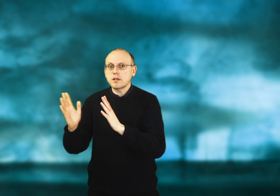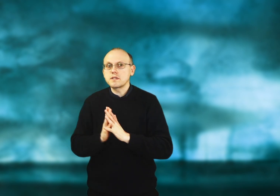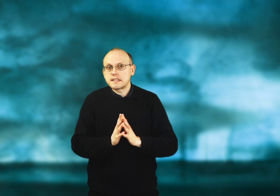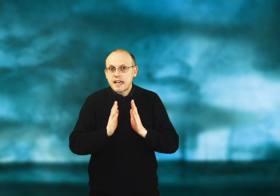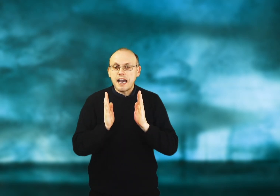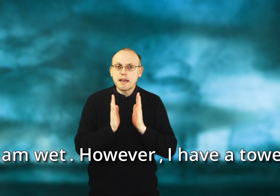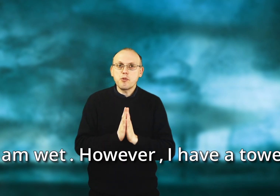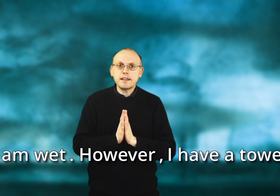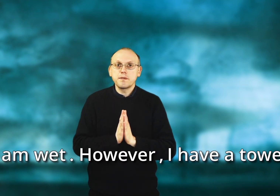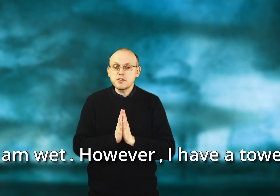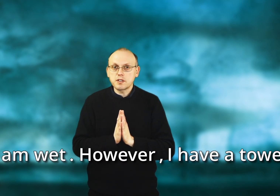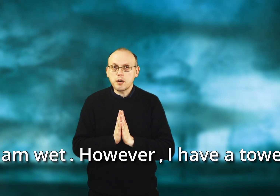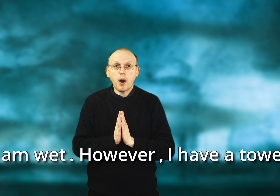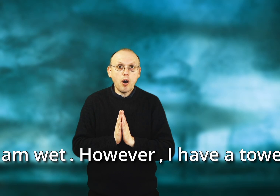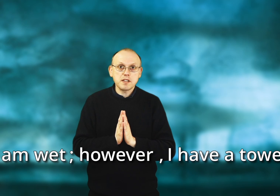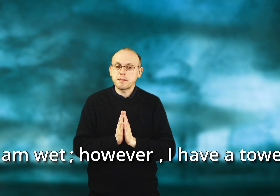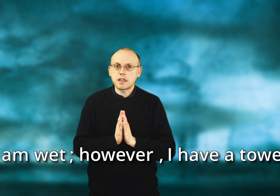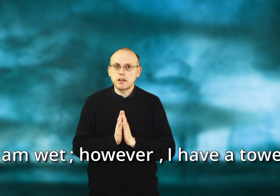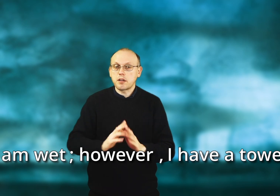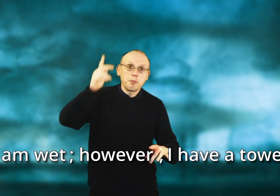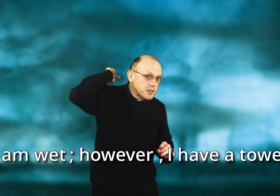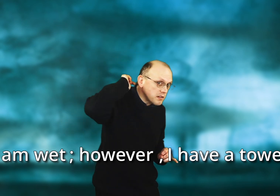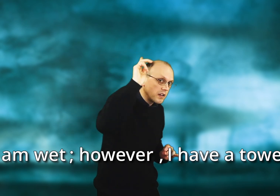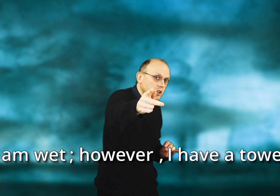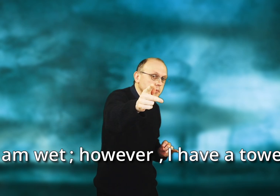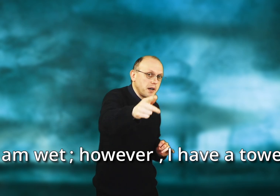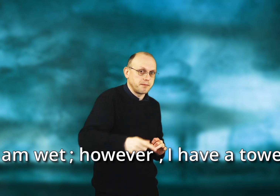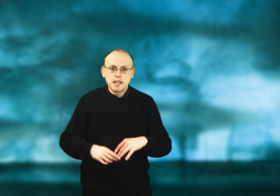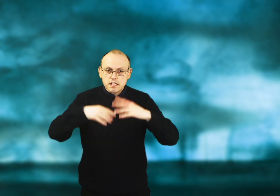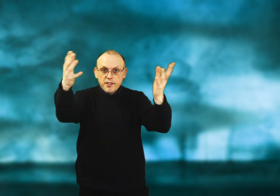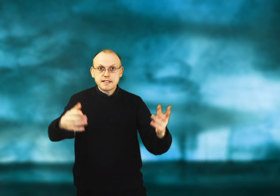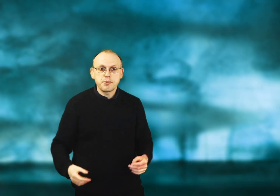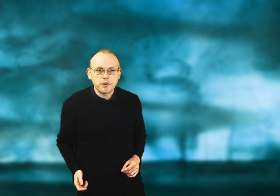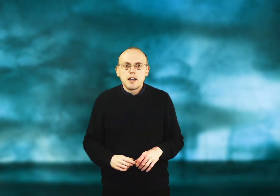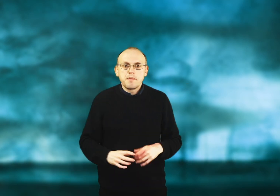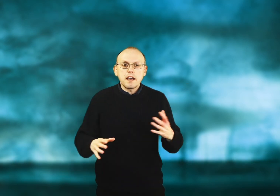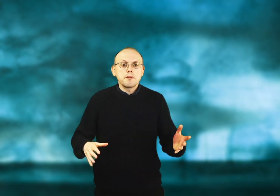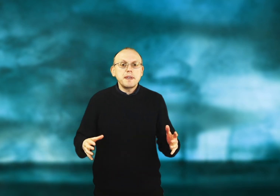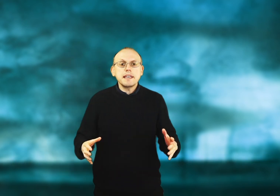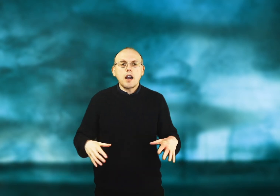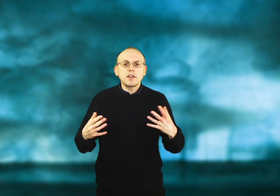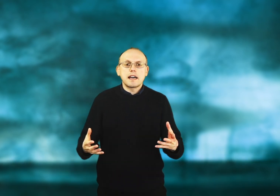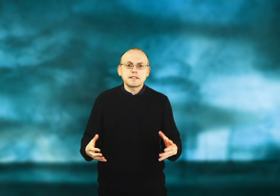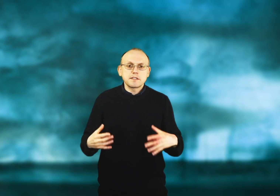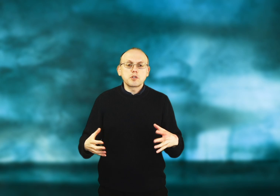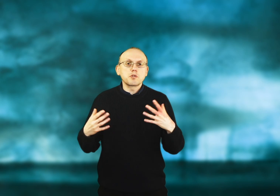clauses. I am wet, full stop, or semicolon, but not comma. Another example. Being organized is a good